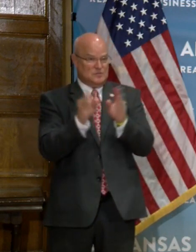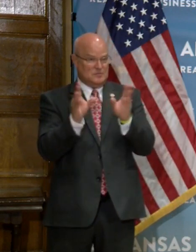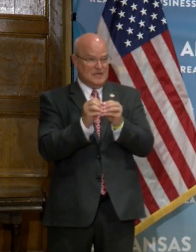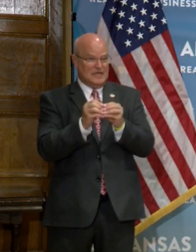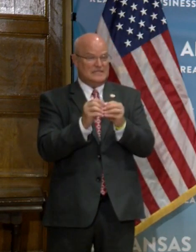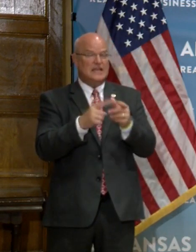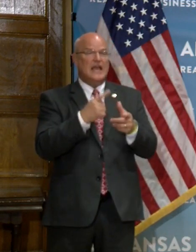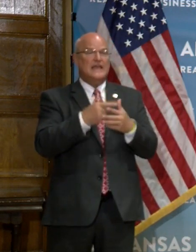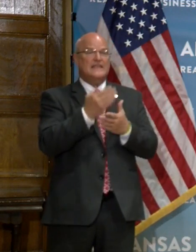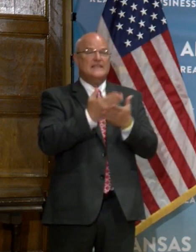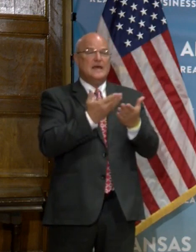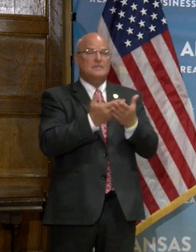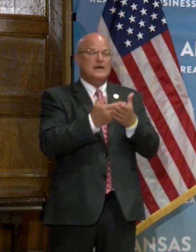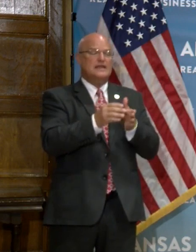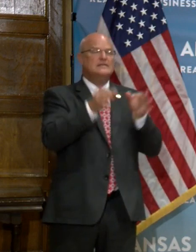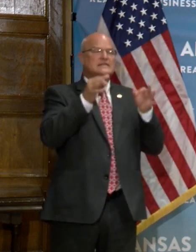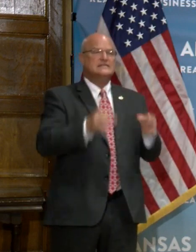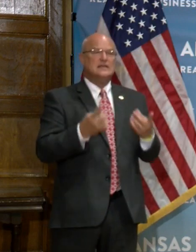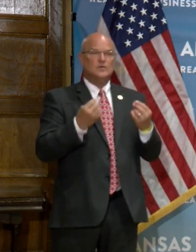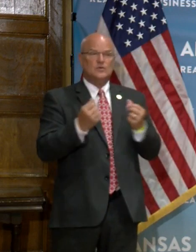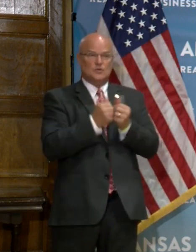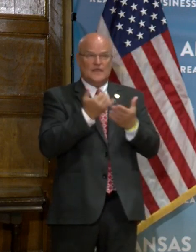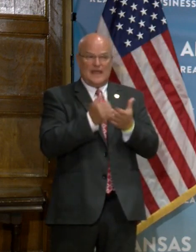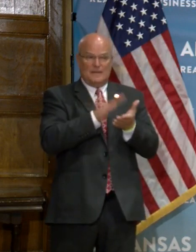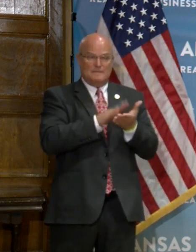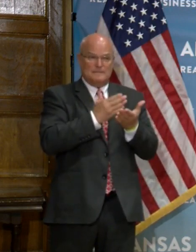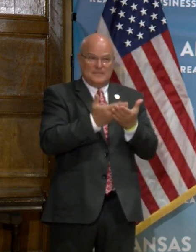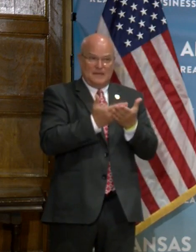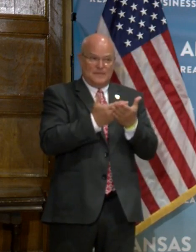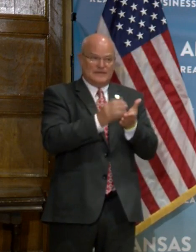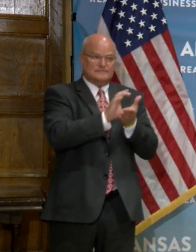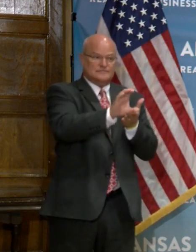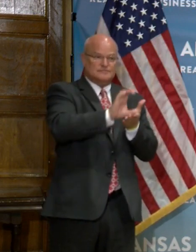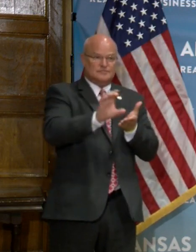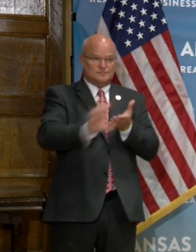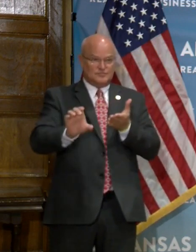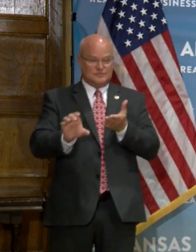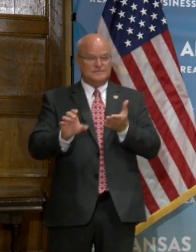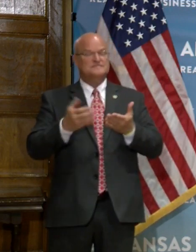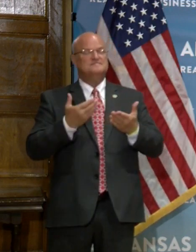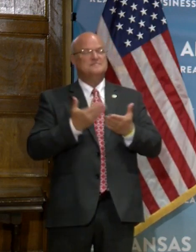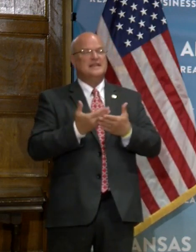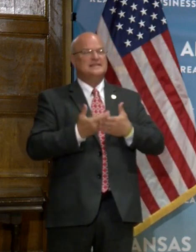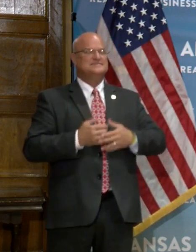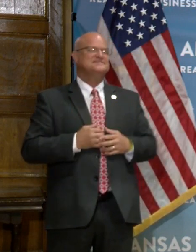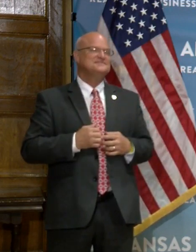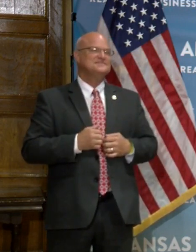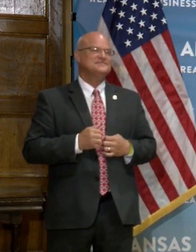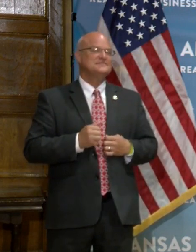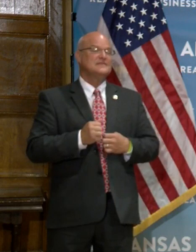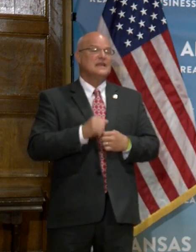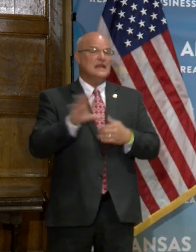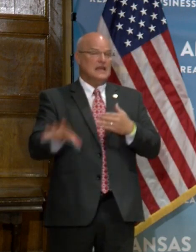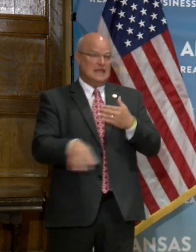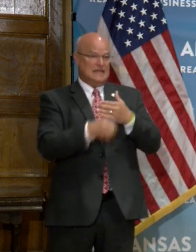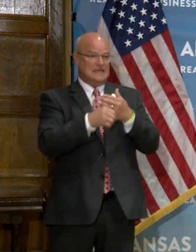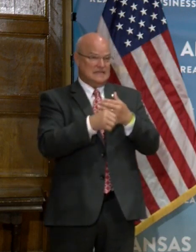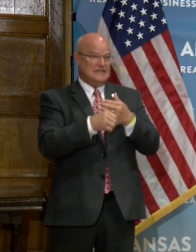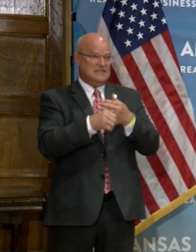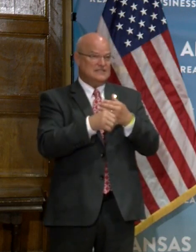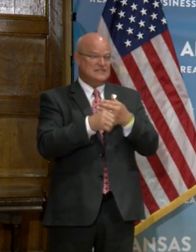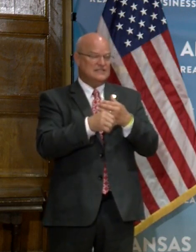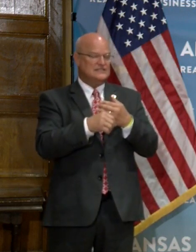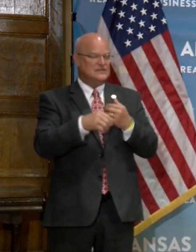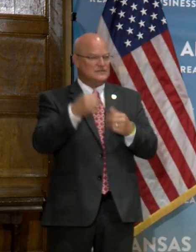and allocates that money or decides what to do with that extra unallocated reserve. In addition, just